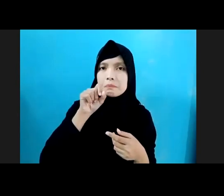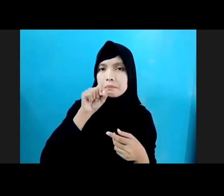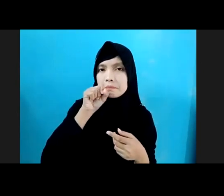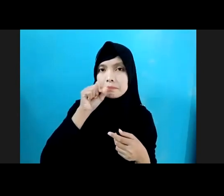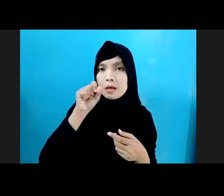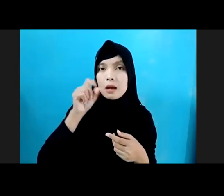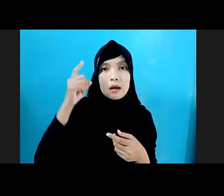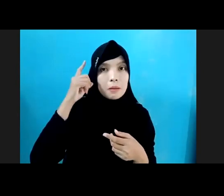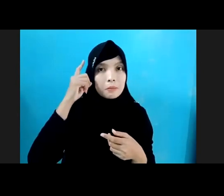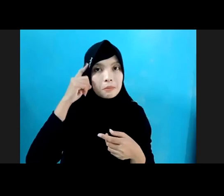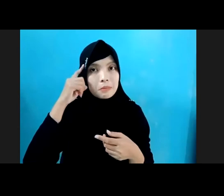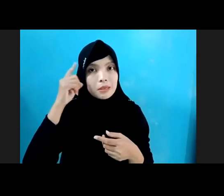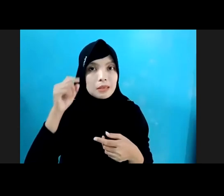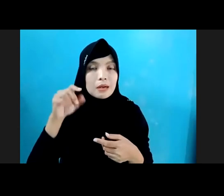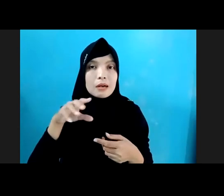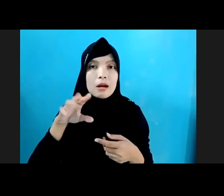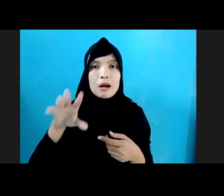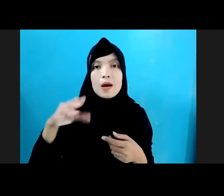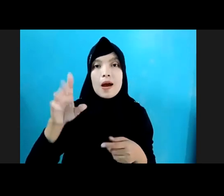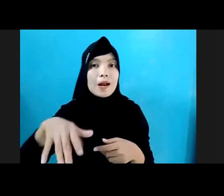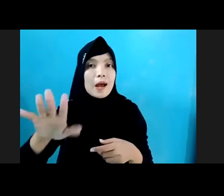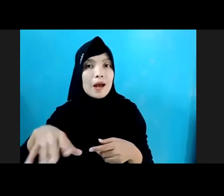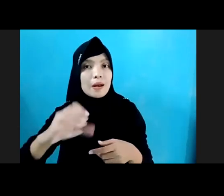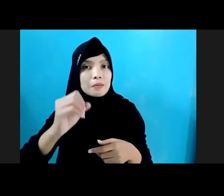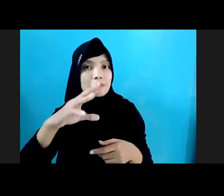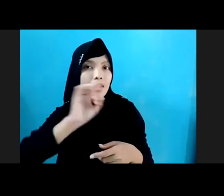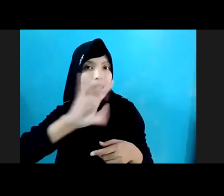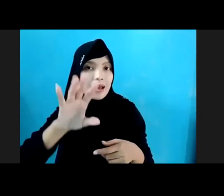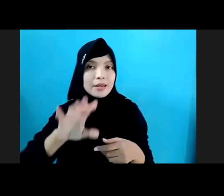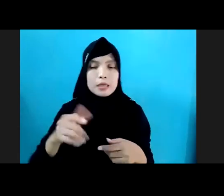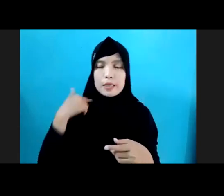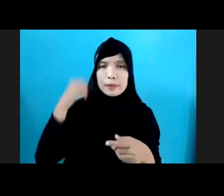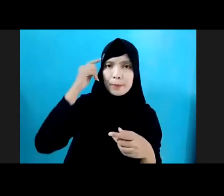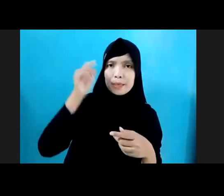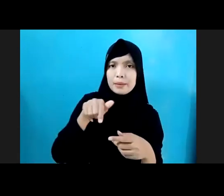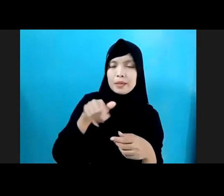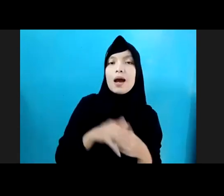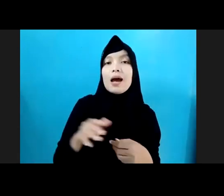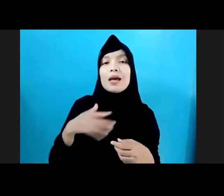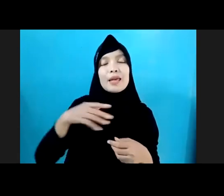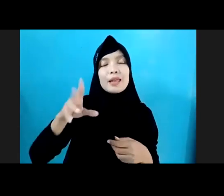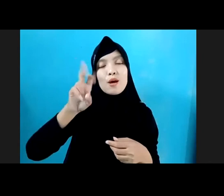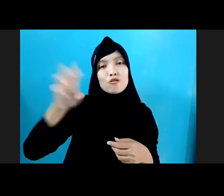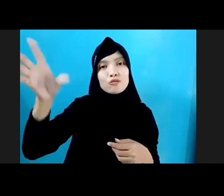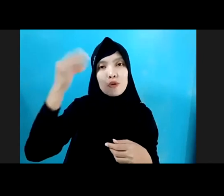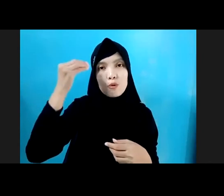That Because If We Want To Understand How To Keep Them Safe We Need To Engage Them First